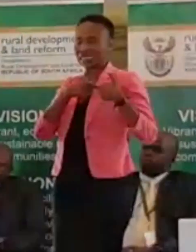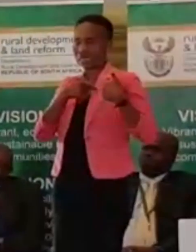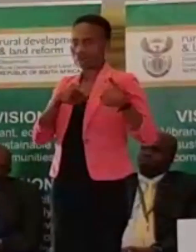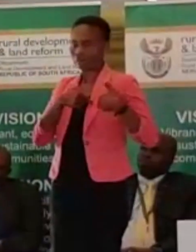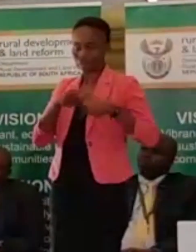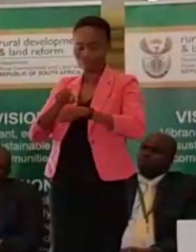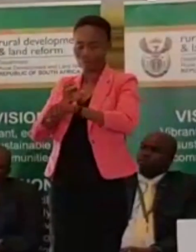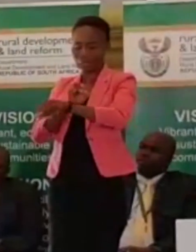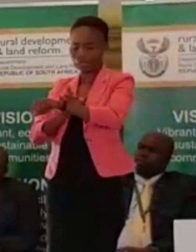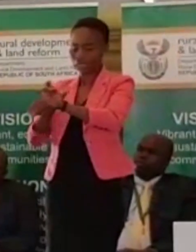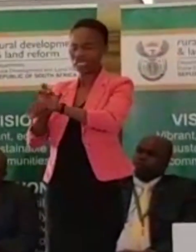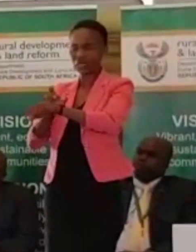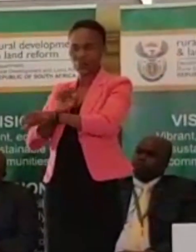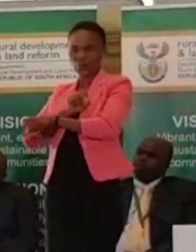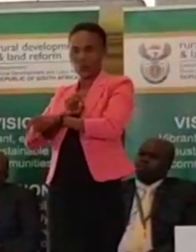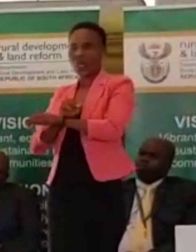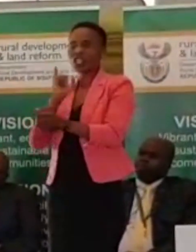of apartheid still show.